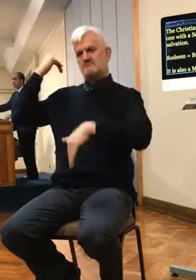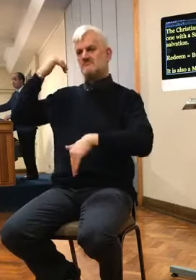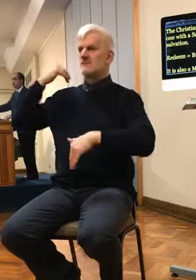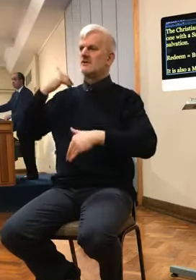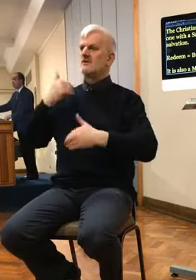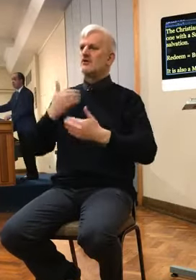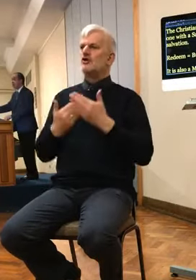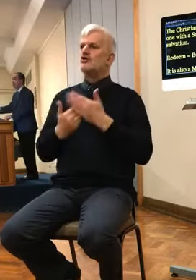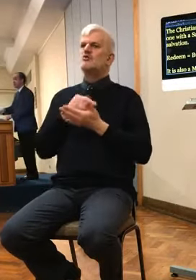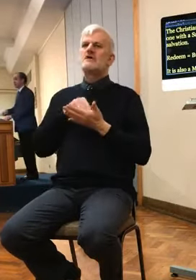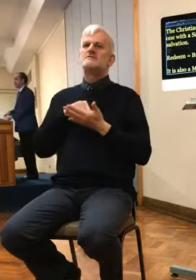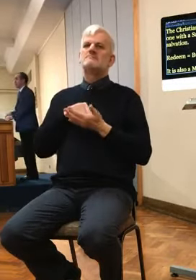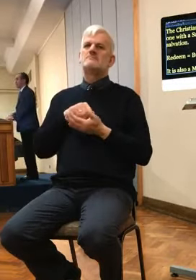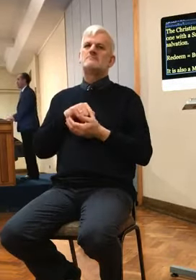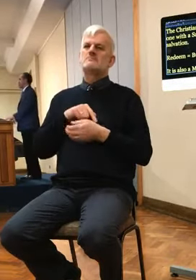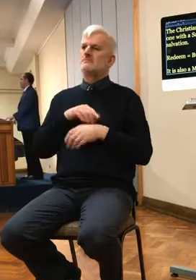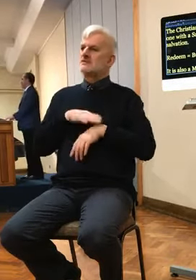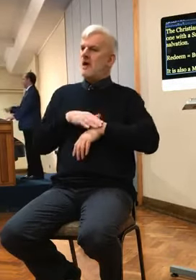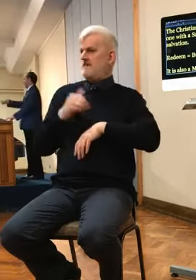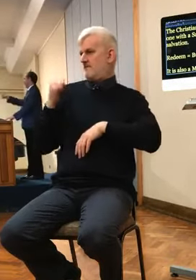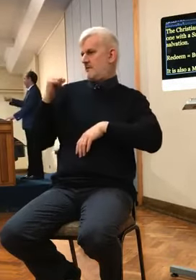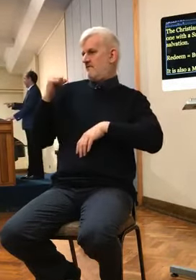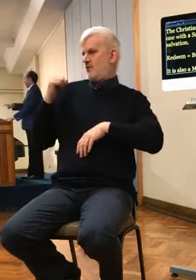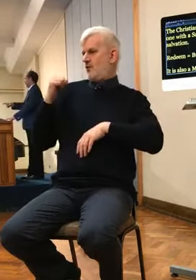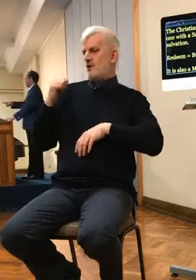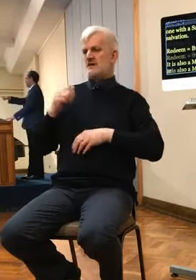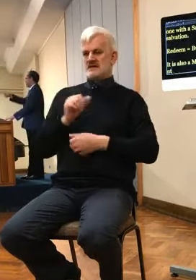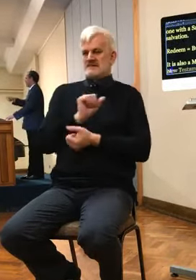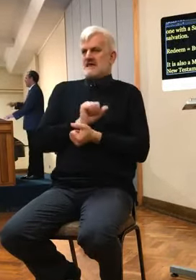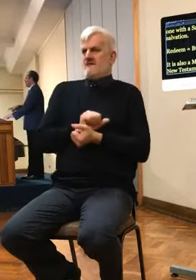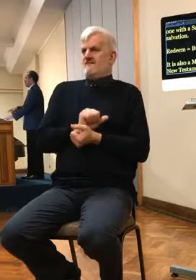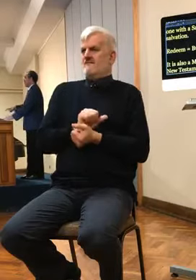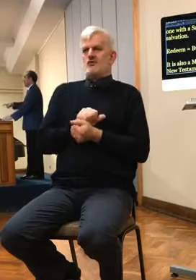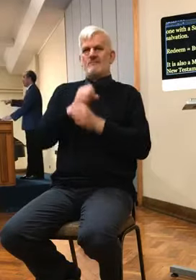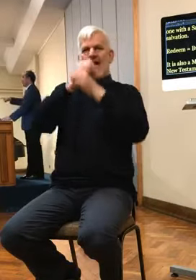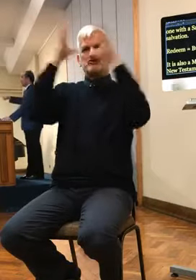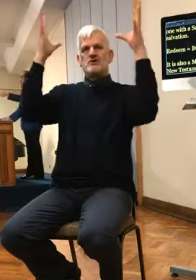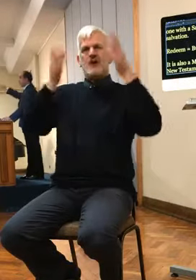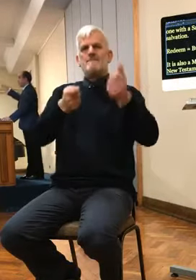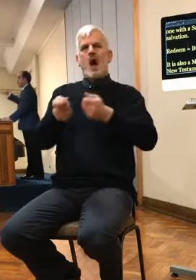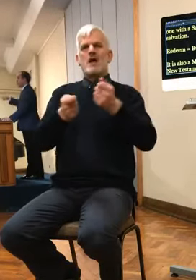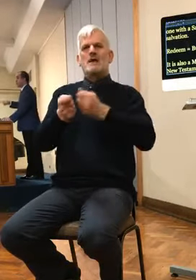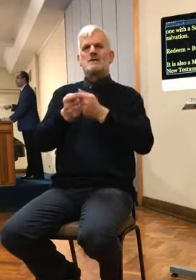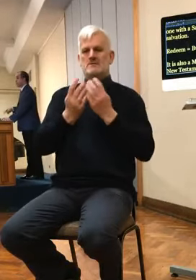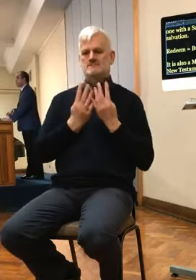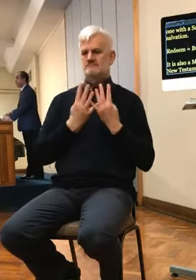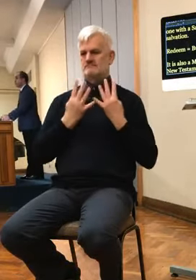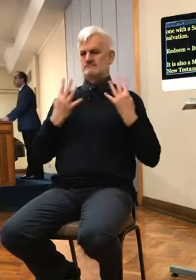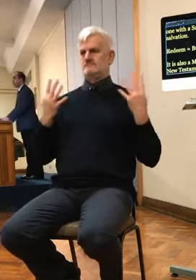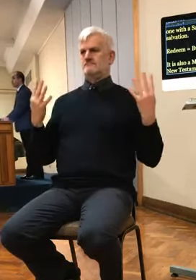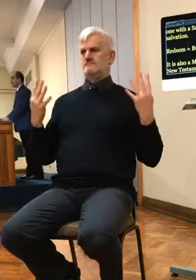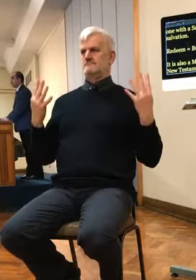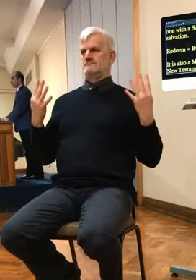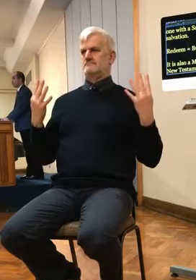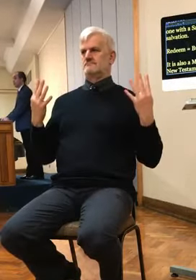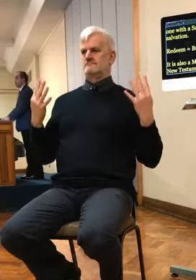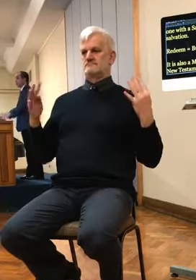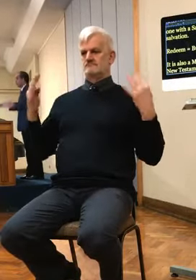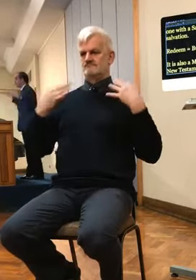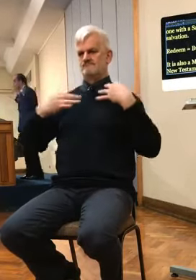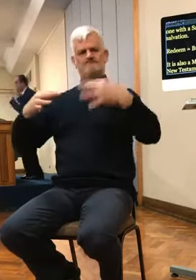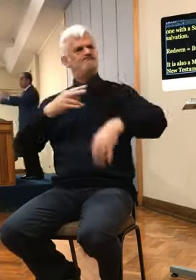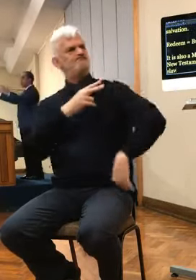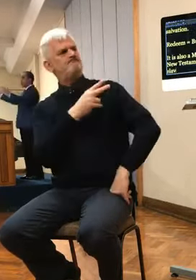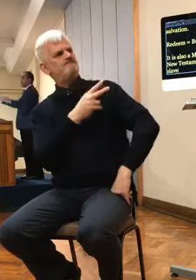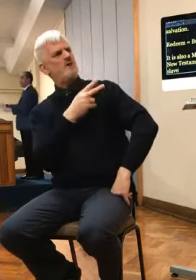in New Testament times. And you know this, I'm sure. When there are sales in shops, what do people do? They